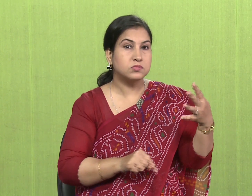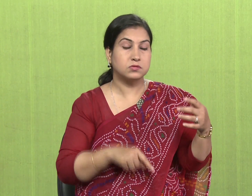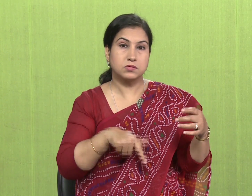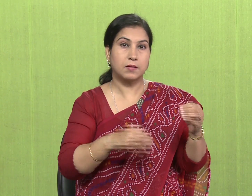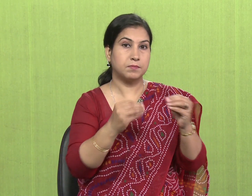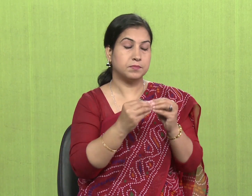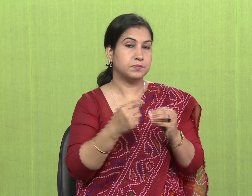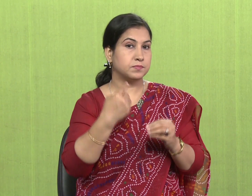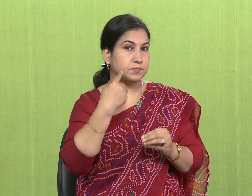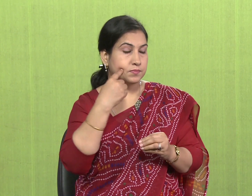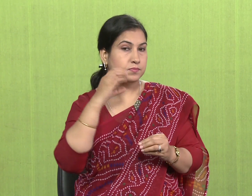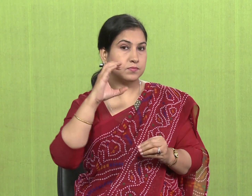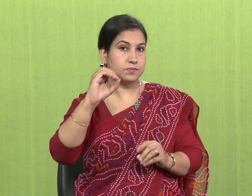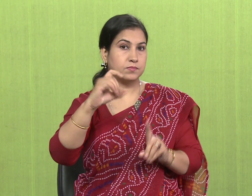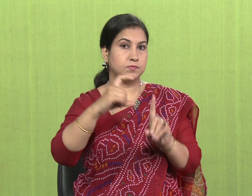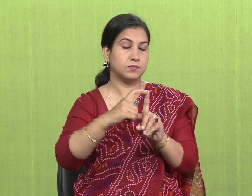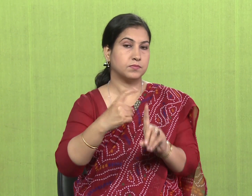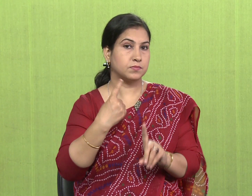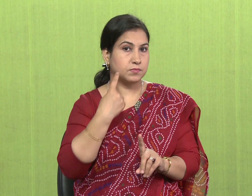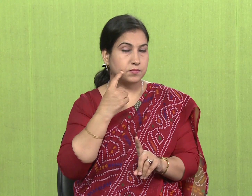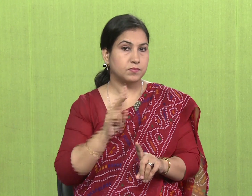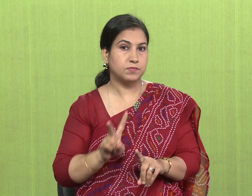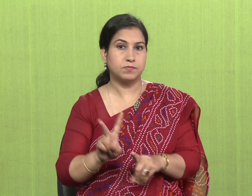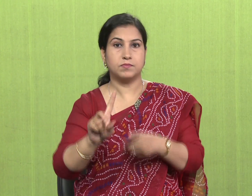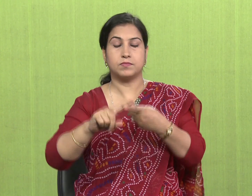are related to each other. Therefore,